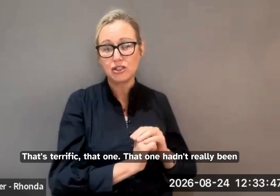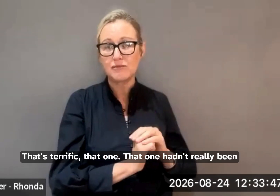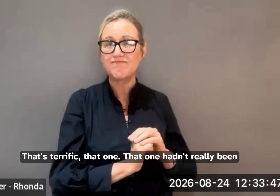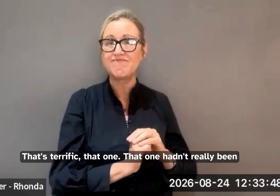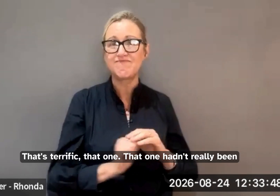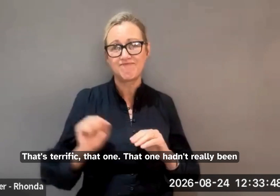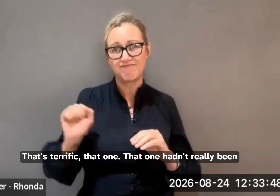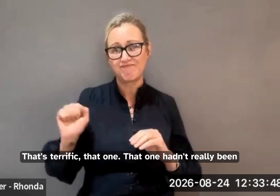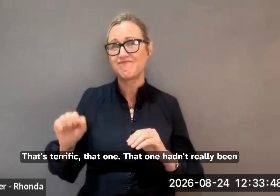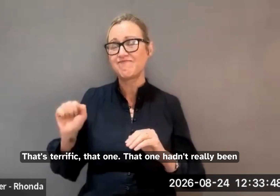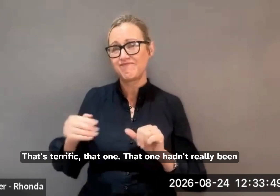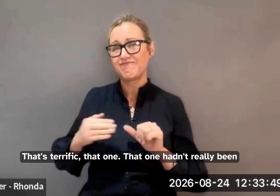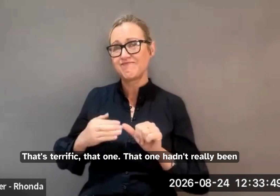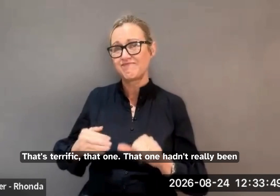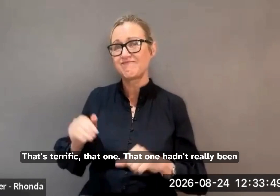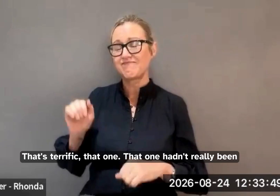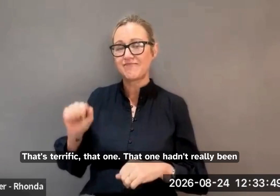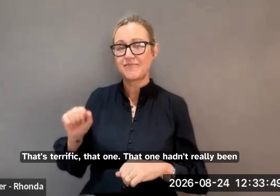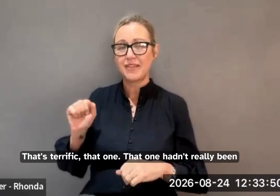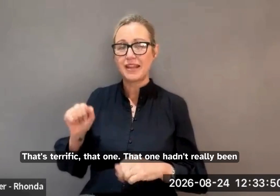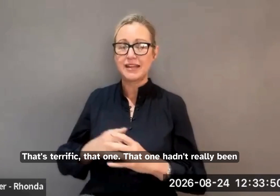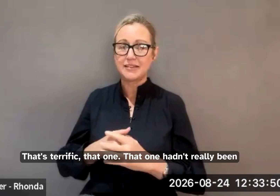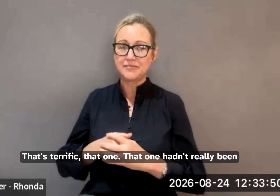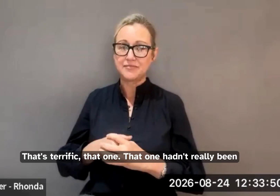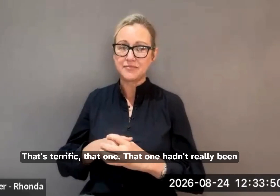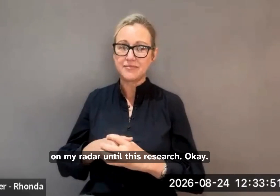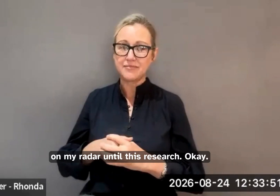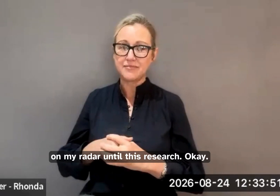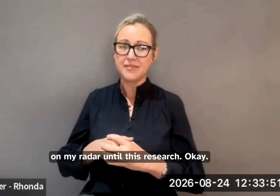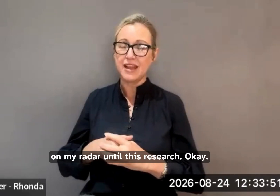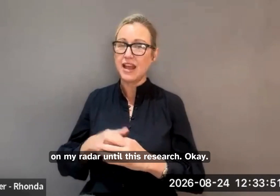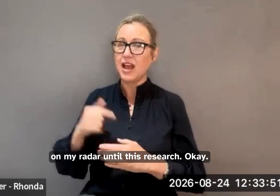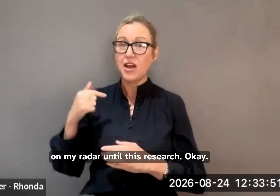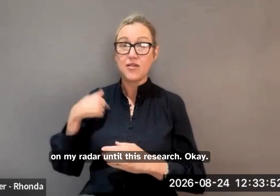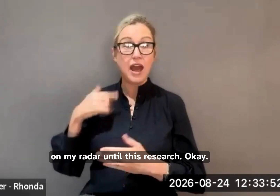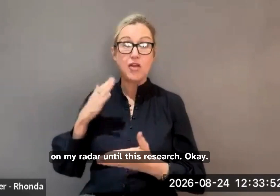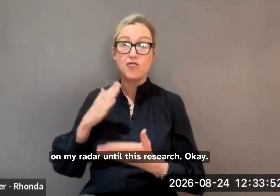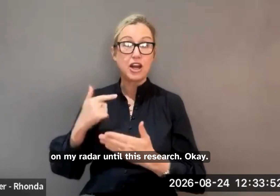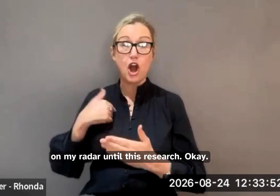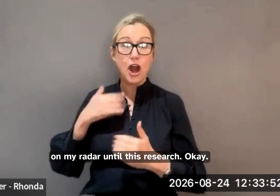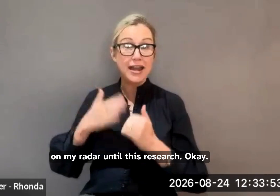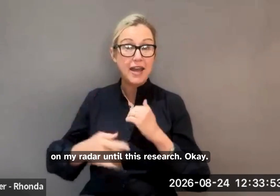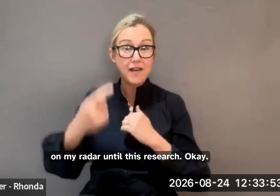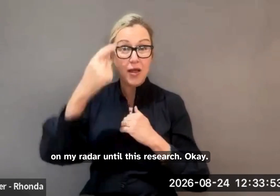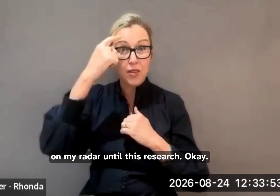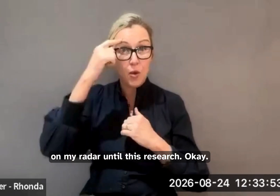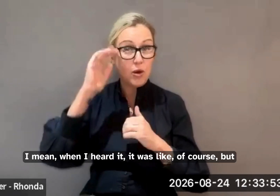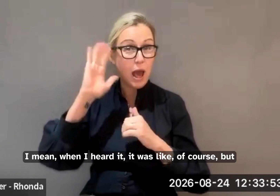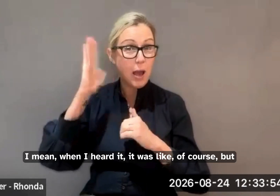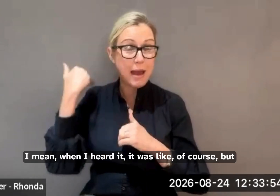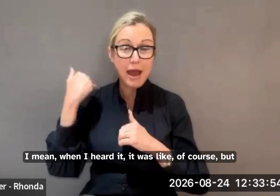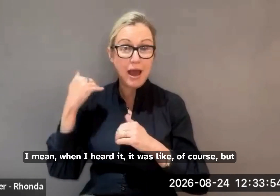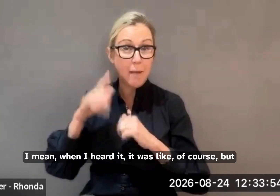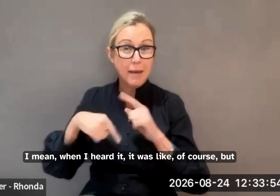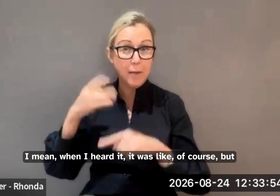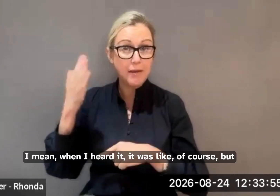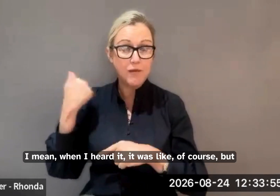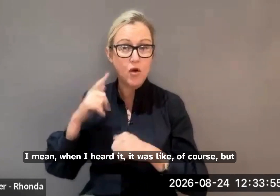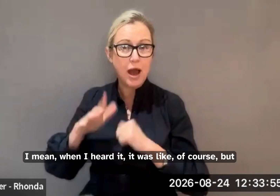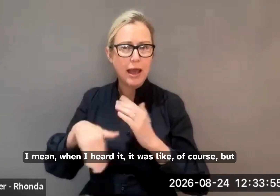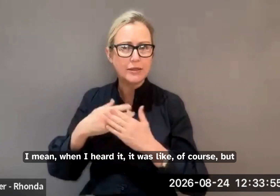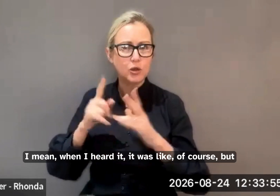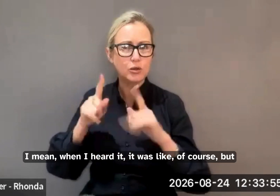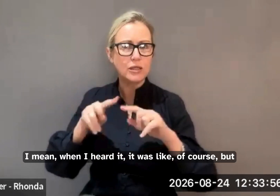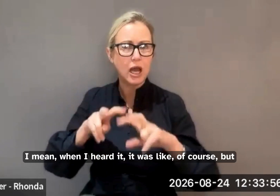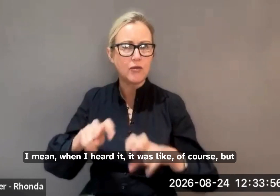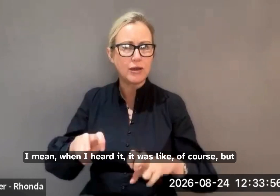that one. That one hadn't really been on my radar until this research, okay? I mean, when I heard it, it was